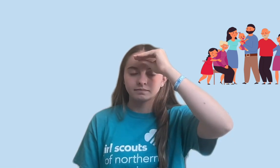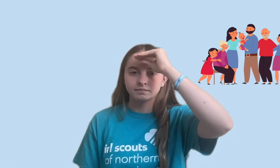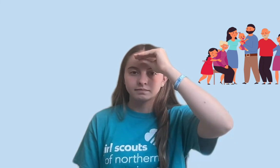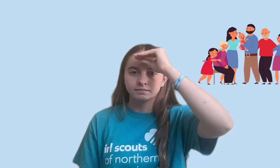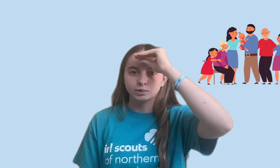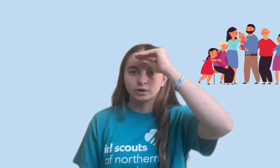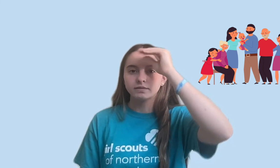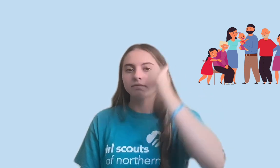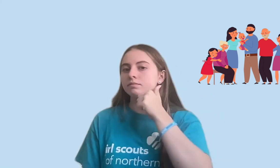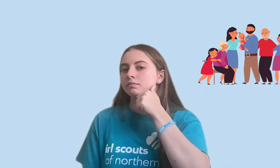Boy.